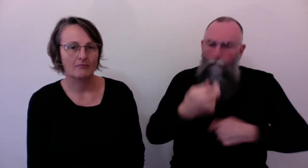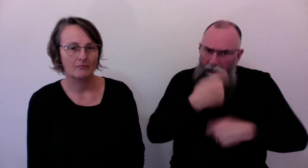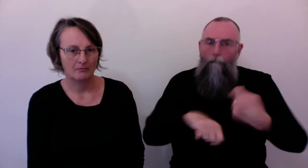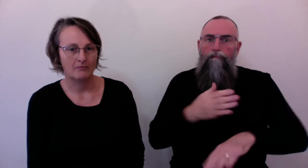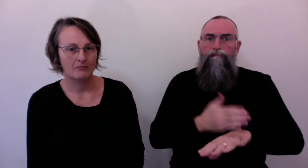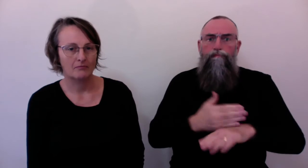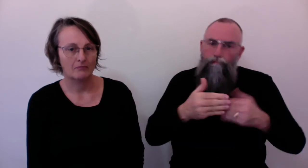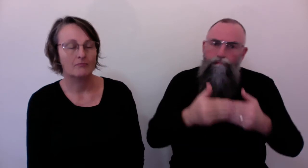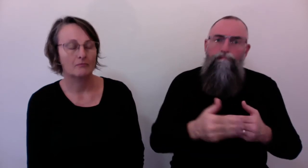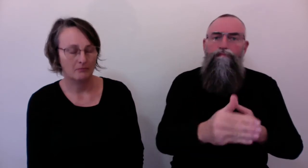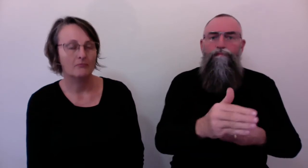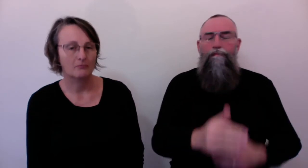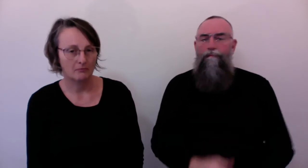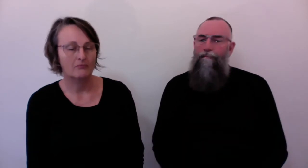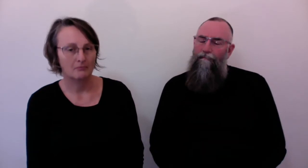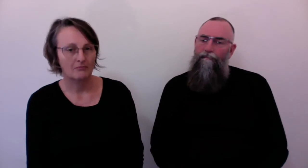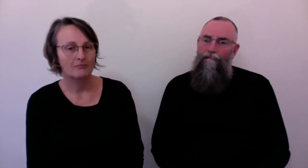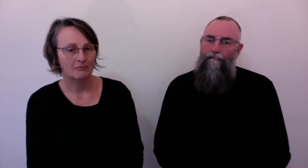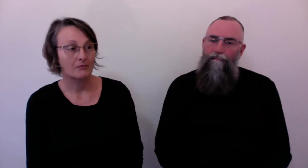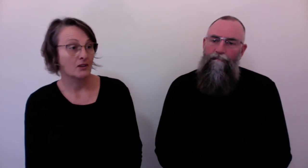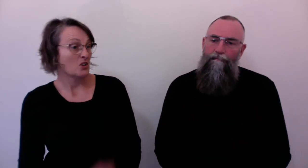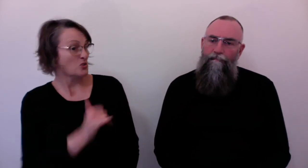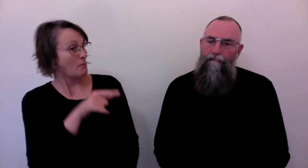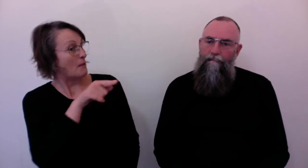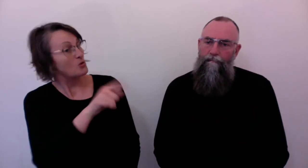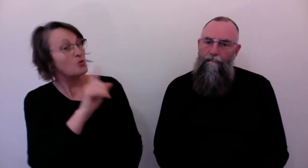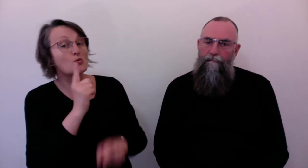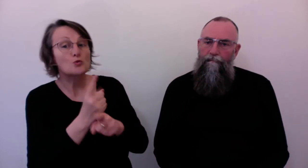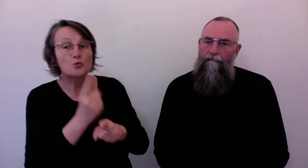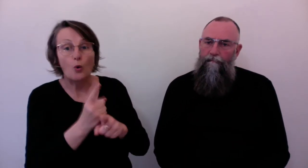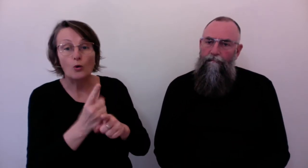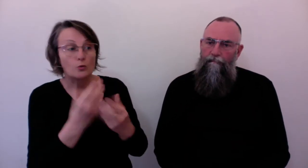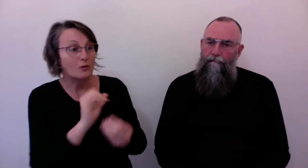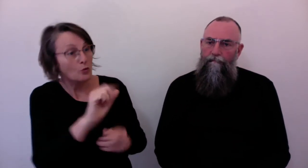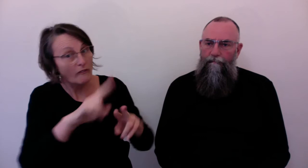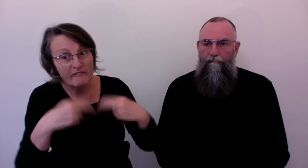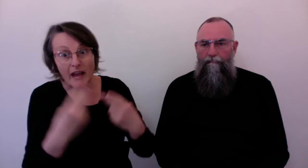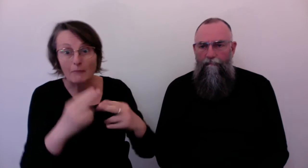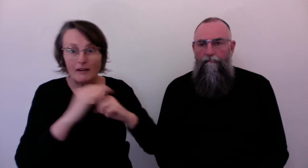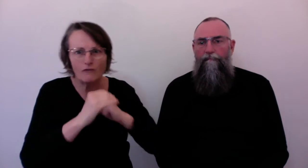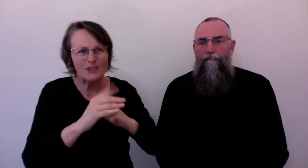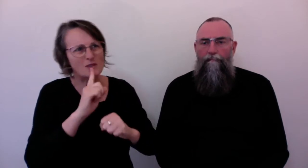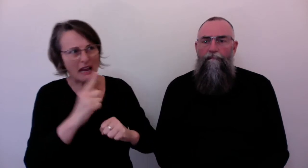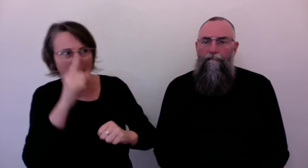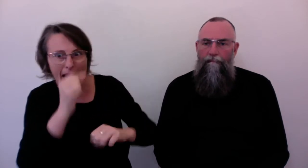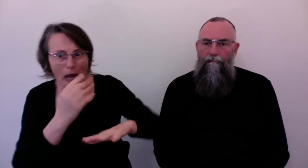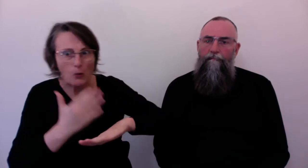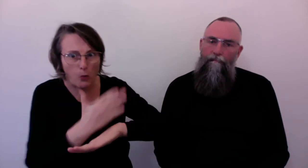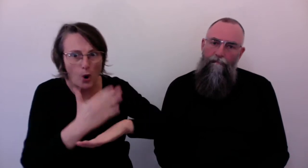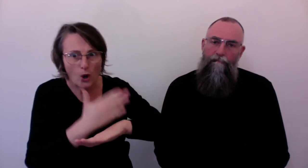been a conversation that you had with friends and family about whether it really was a career path, though, right? With your disability, Yeah. being hard of